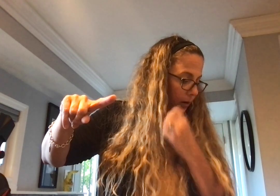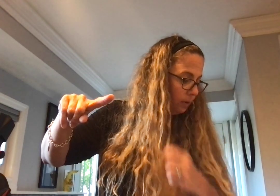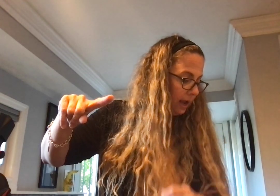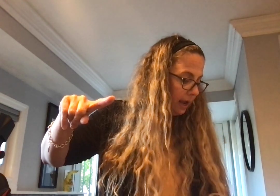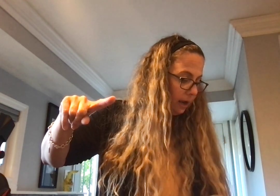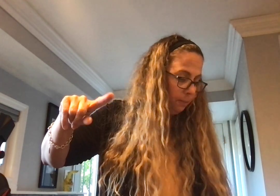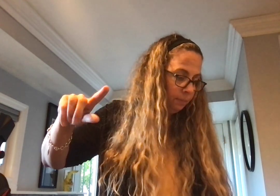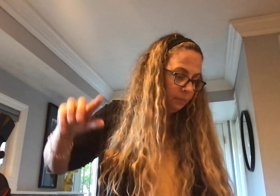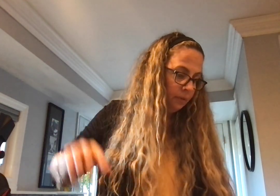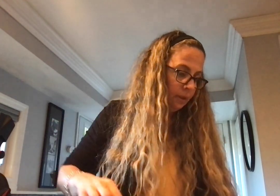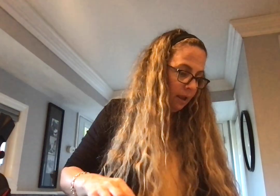okay?